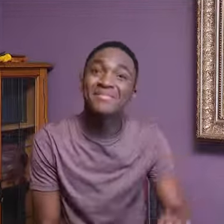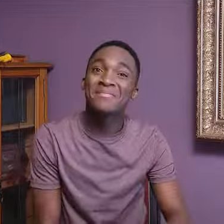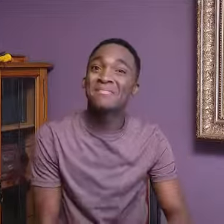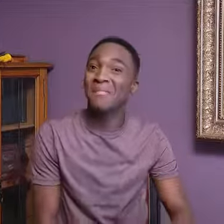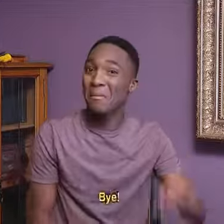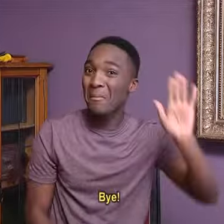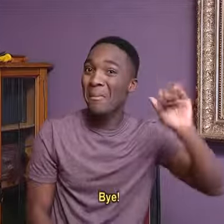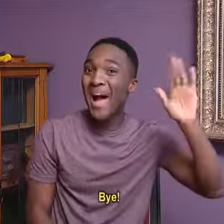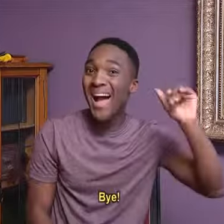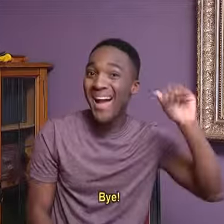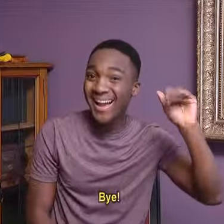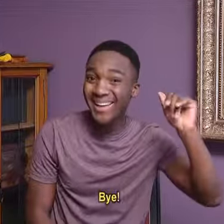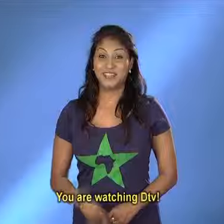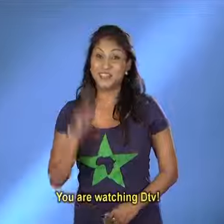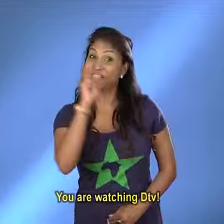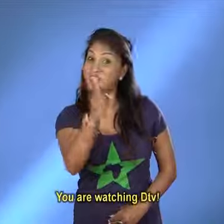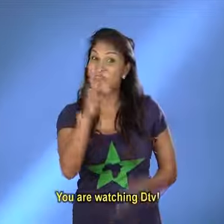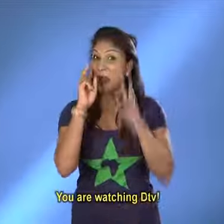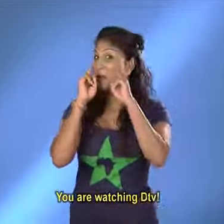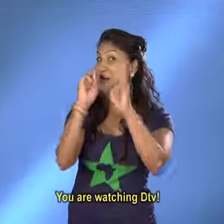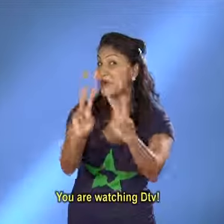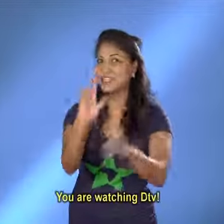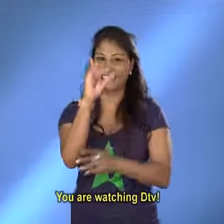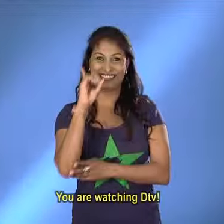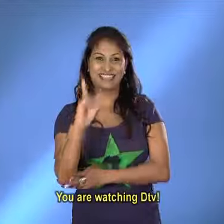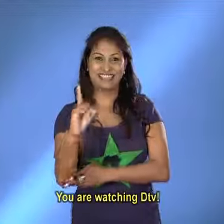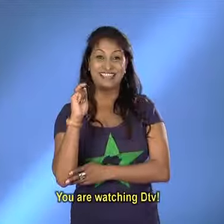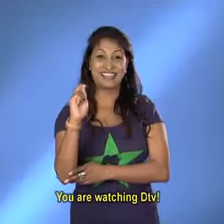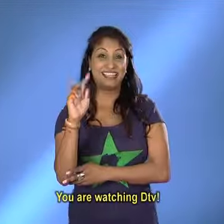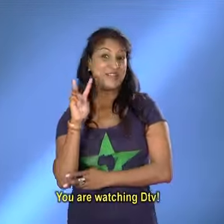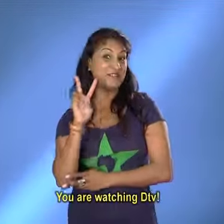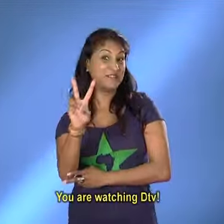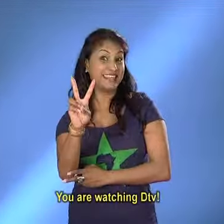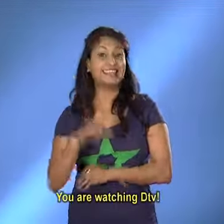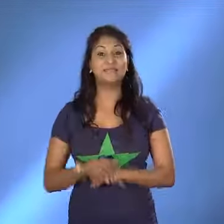Bye. You are watching DTV. Bye. Bye. Bye. We'll be